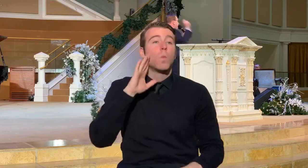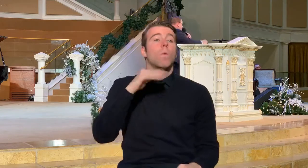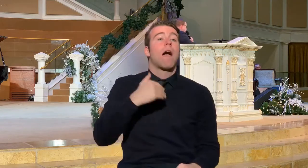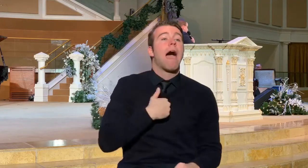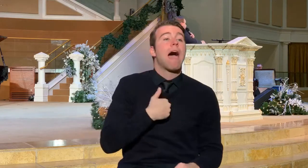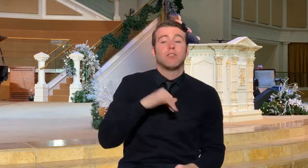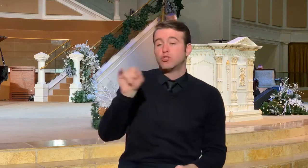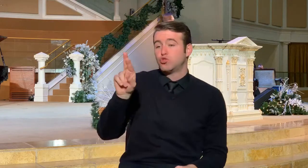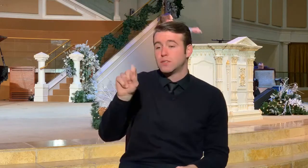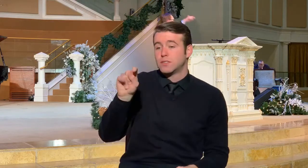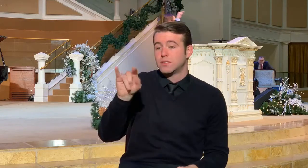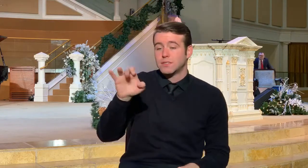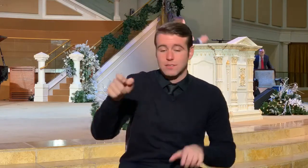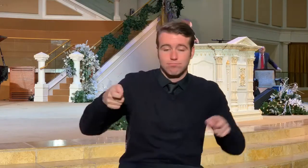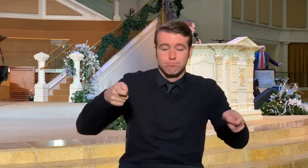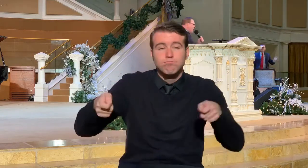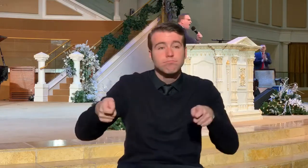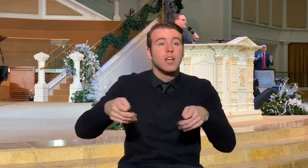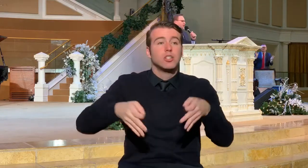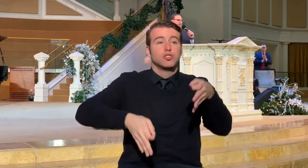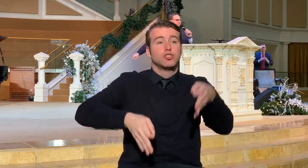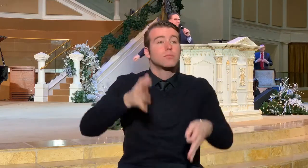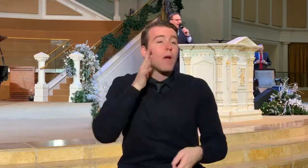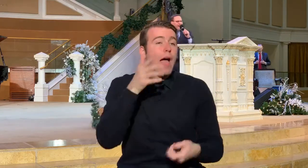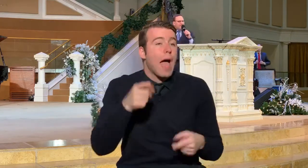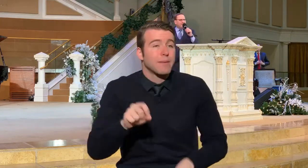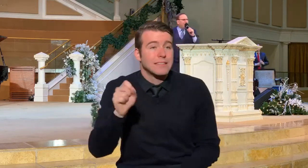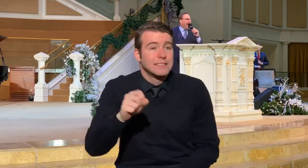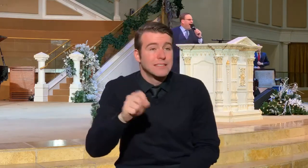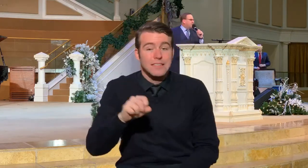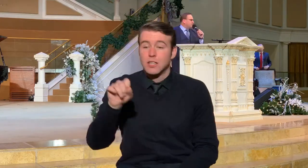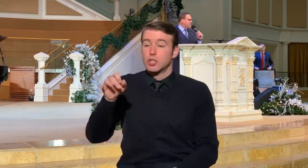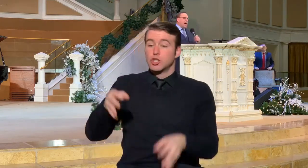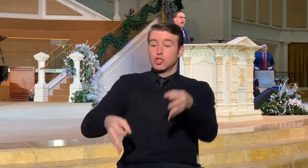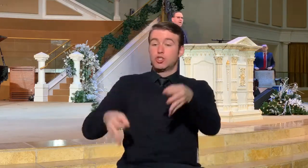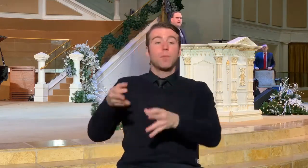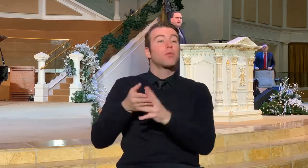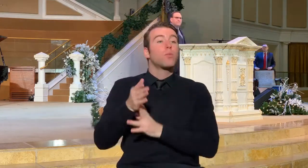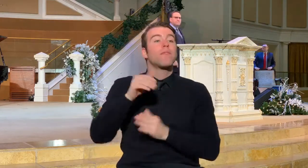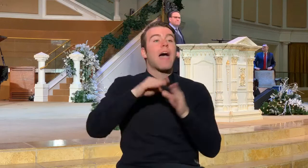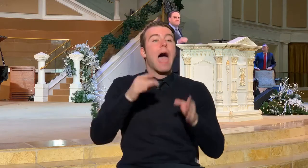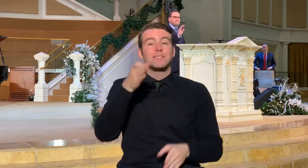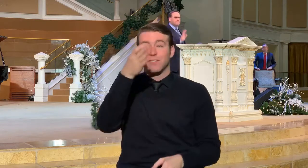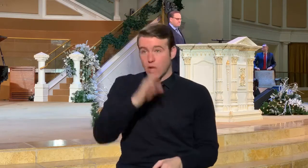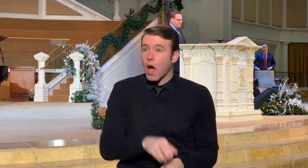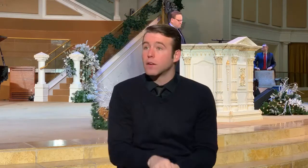to be justice. There's going to be judgment. Judgment begins at the house of God.